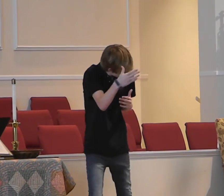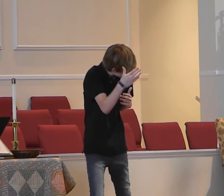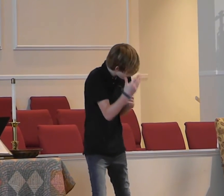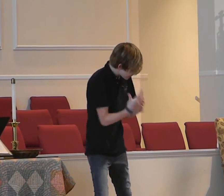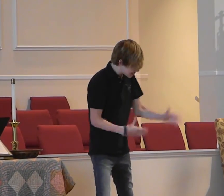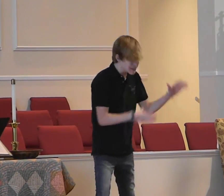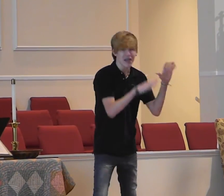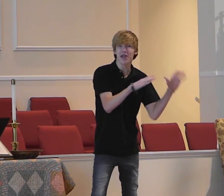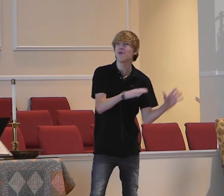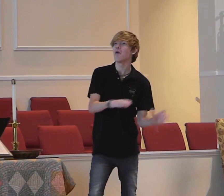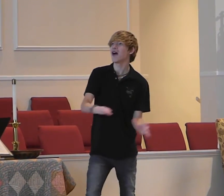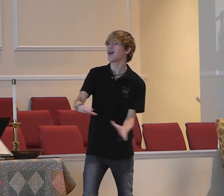anyway